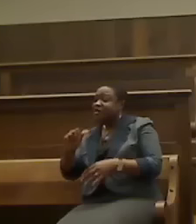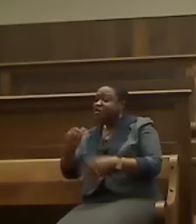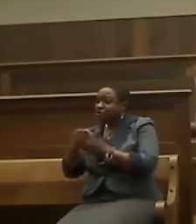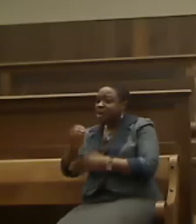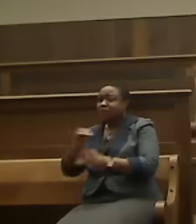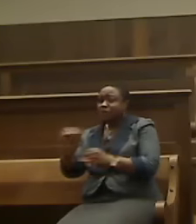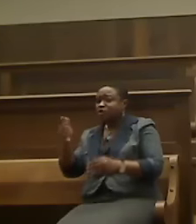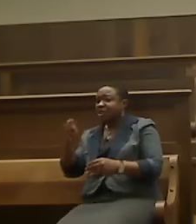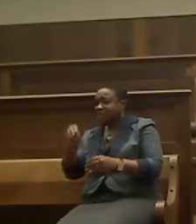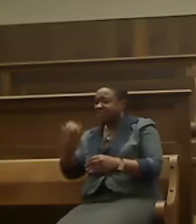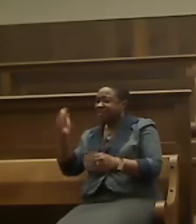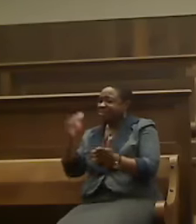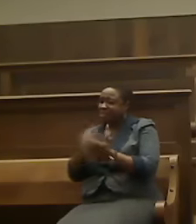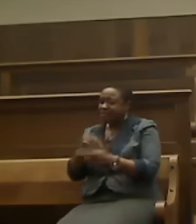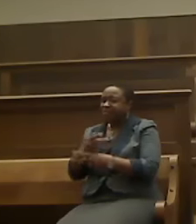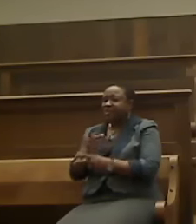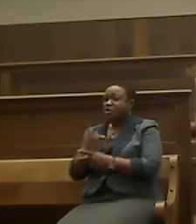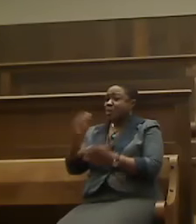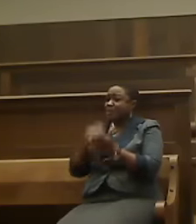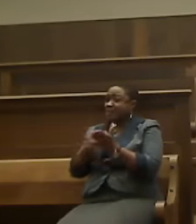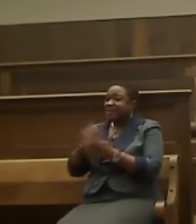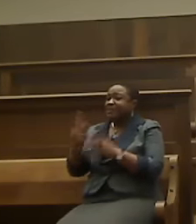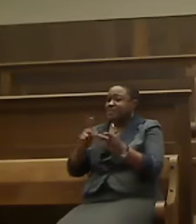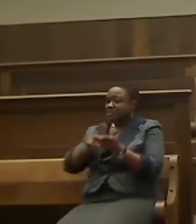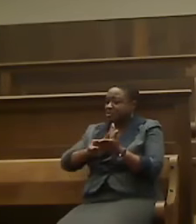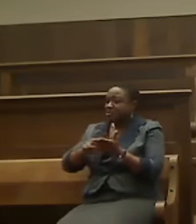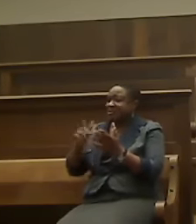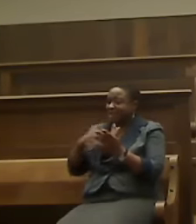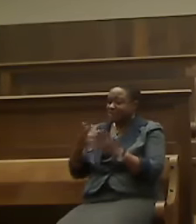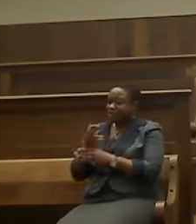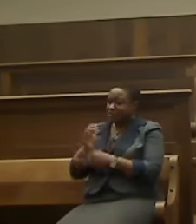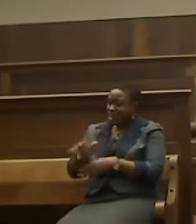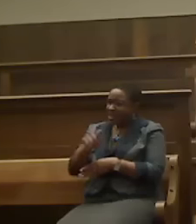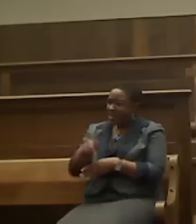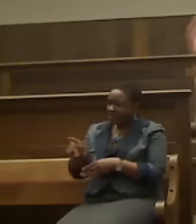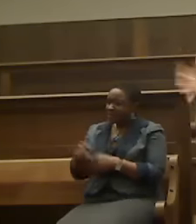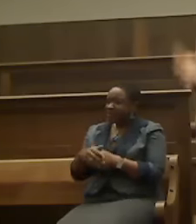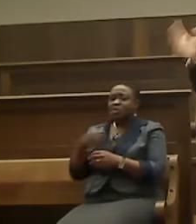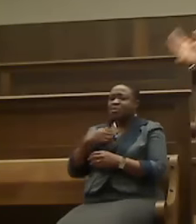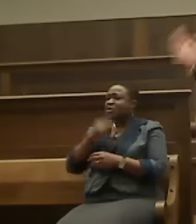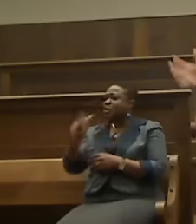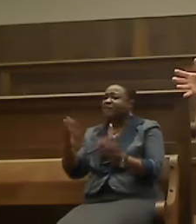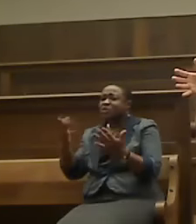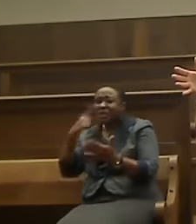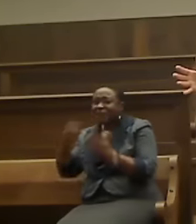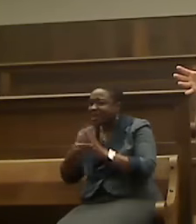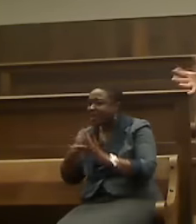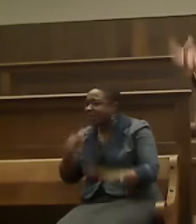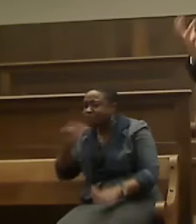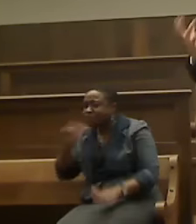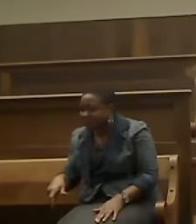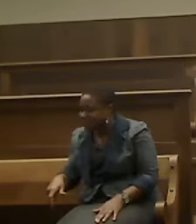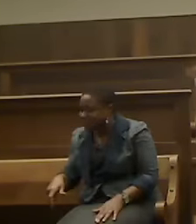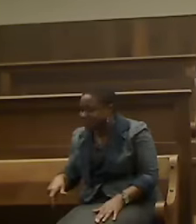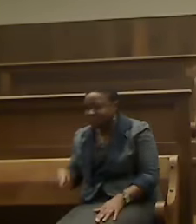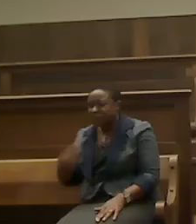Same 10,000 products. About 1 million people consult it. We don't need to wait for labeling. We